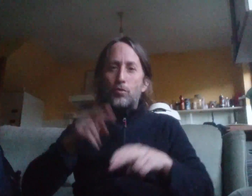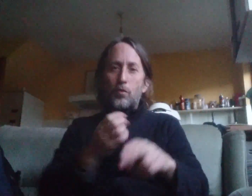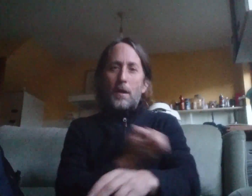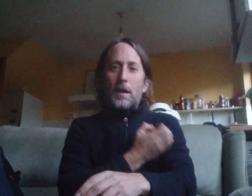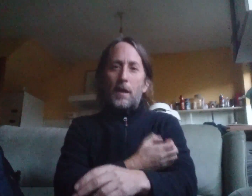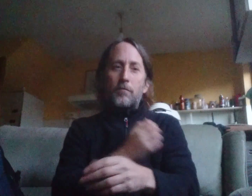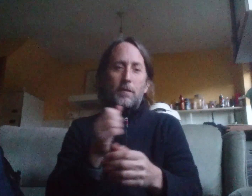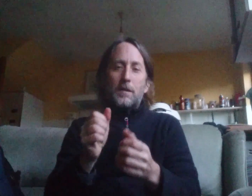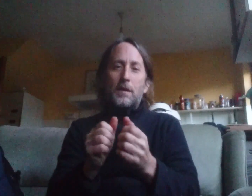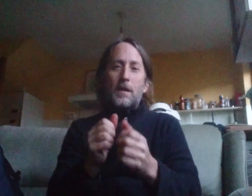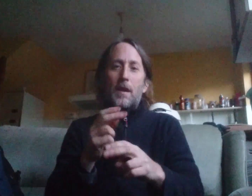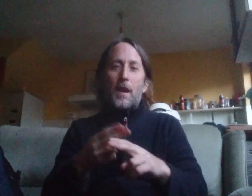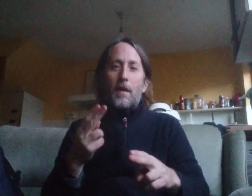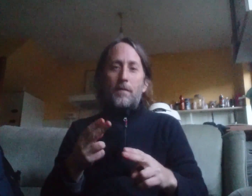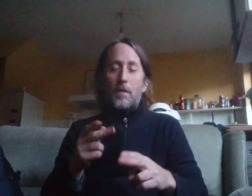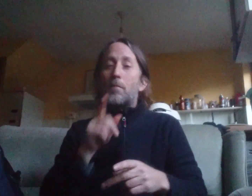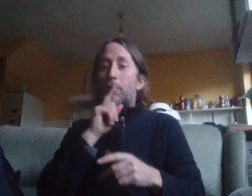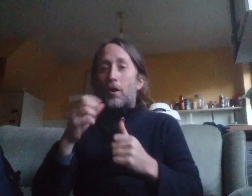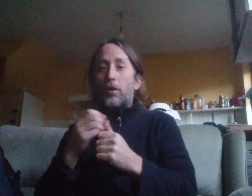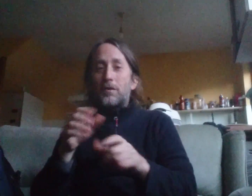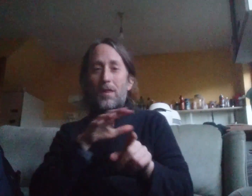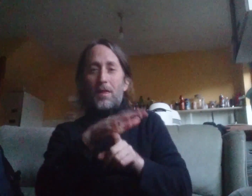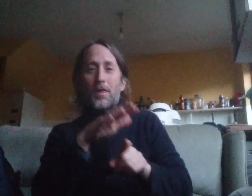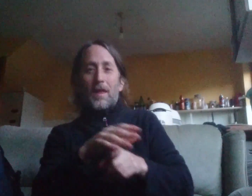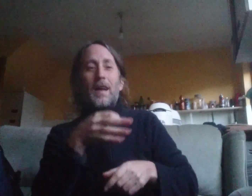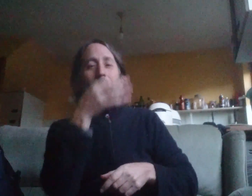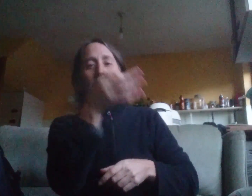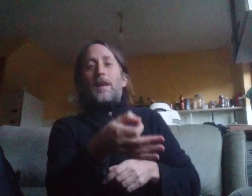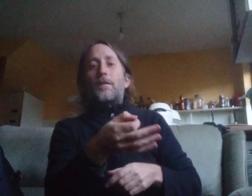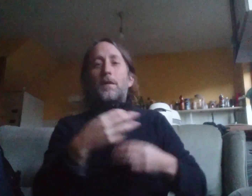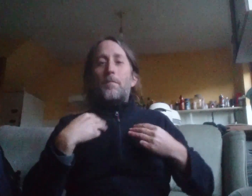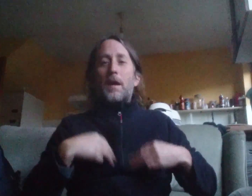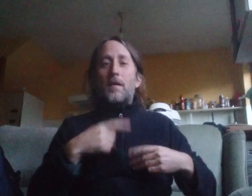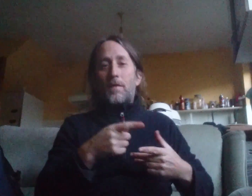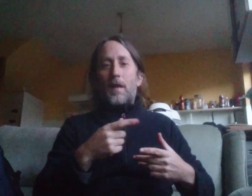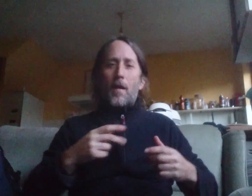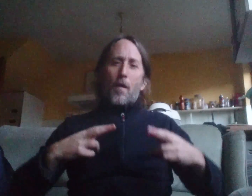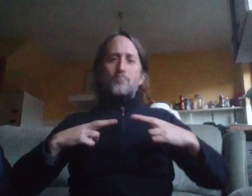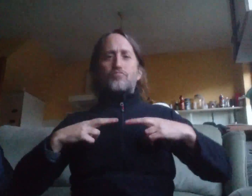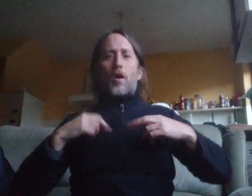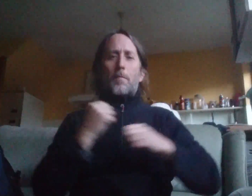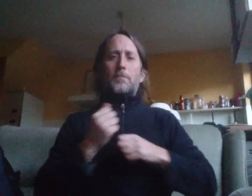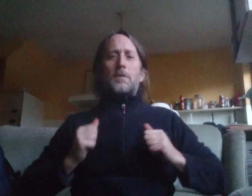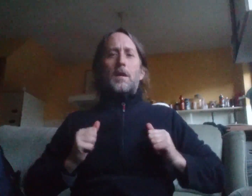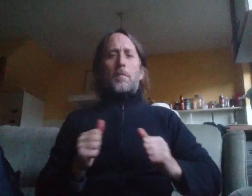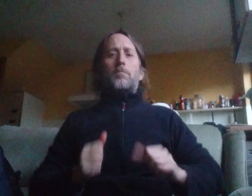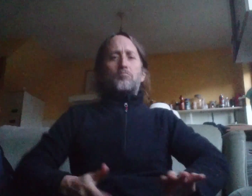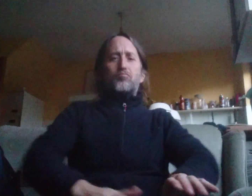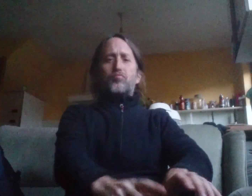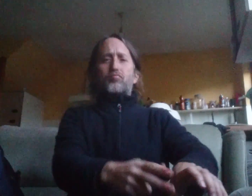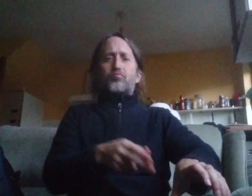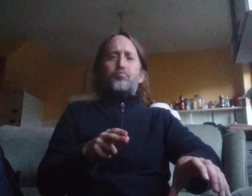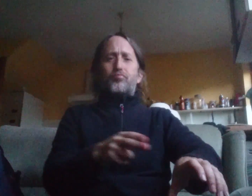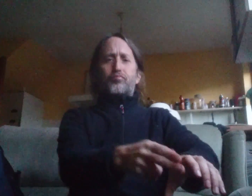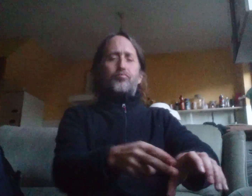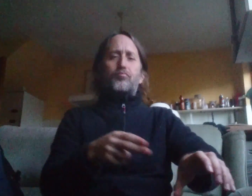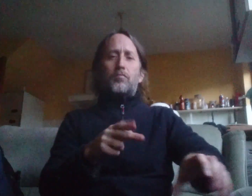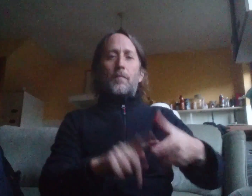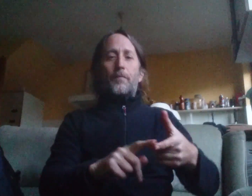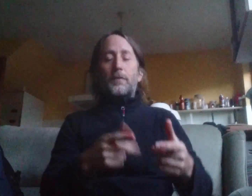have been given to men who pride themselves on their carving ability, and to men whose friends and families felt they needed all the help that could be